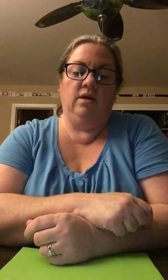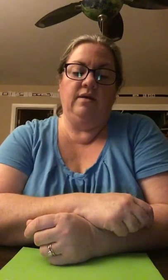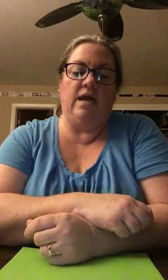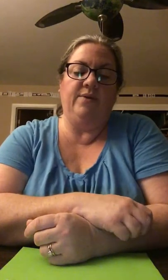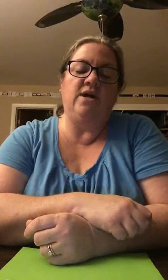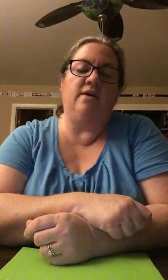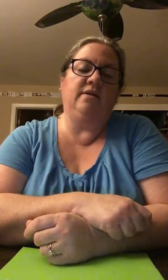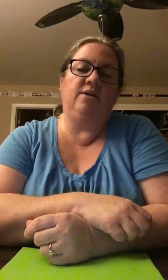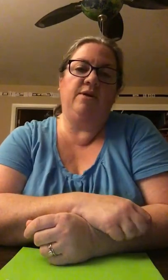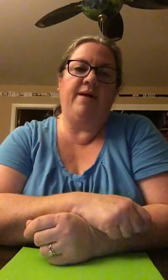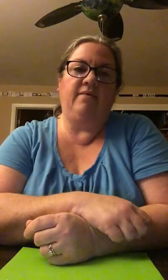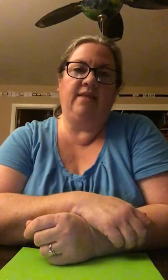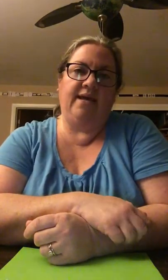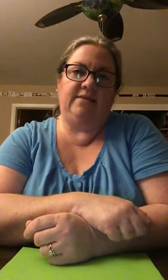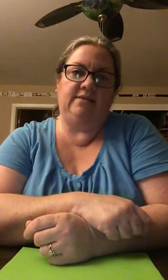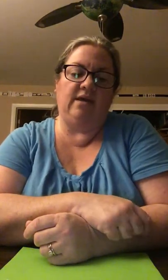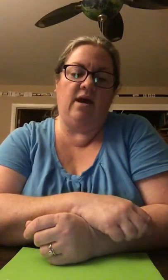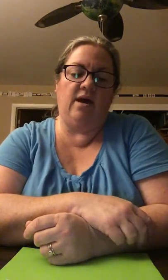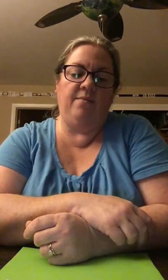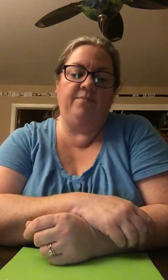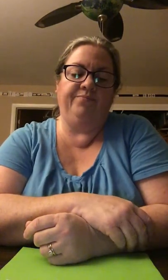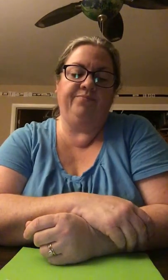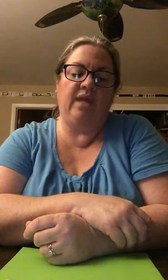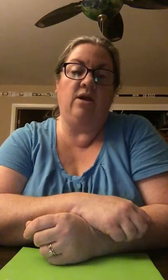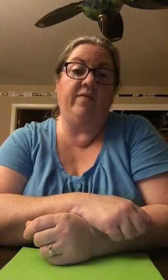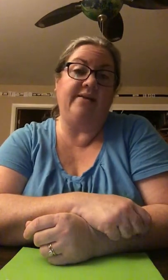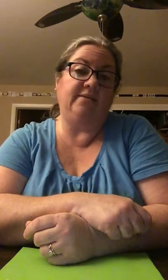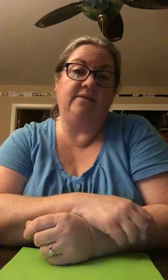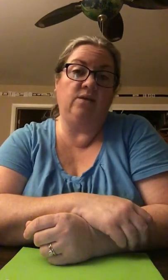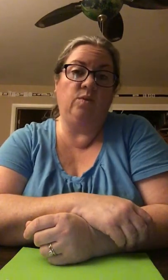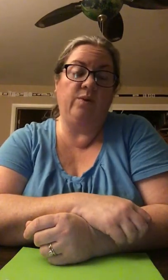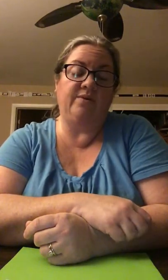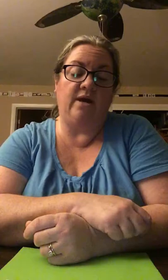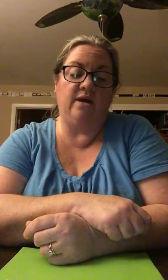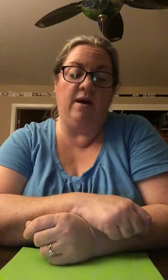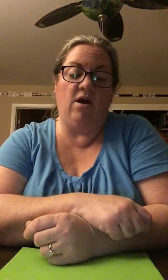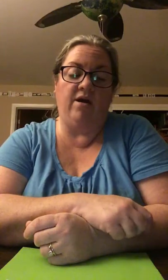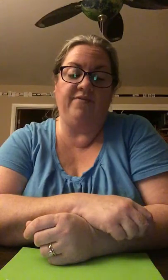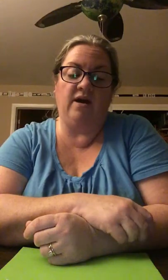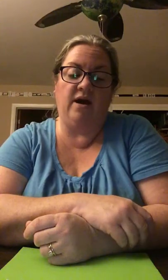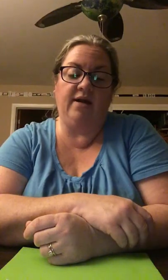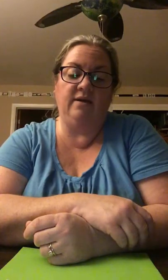Now, we talked a little bit about lights in our last lesson when we were talking about off and on.